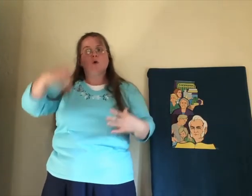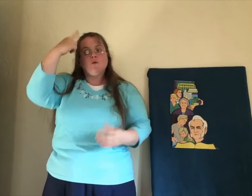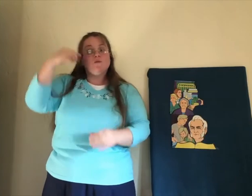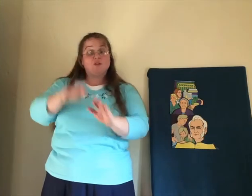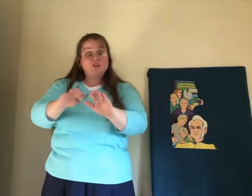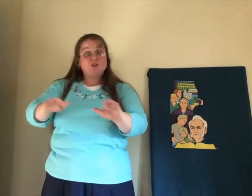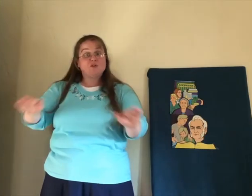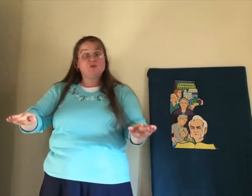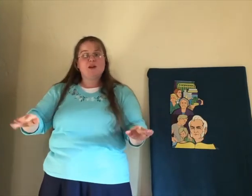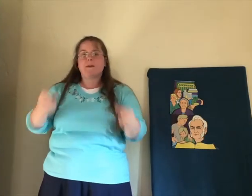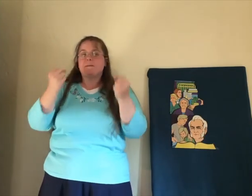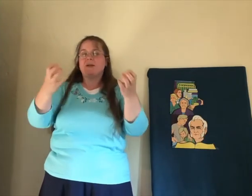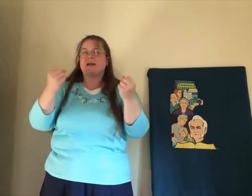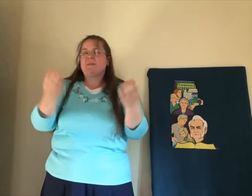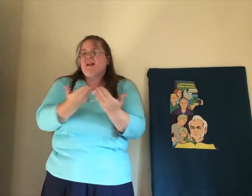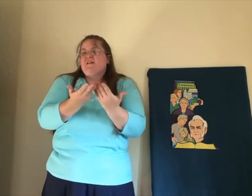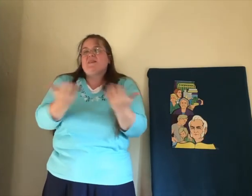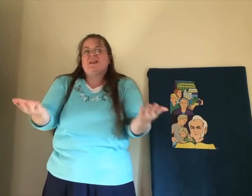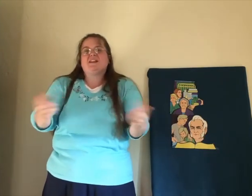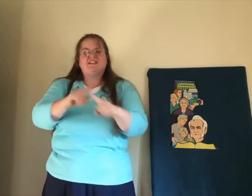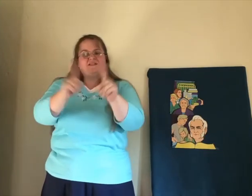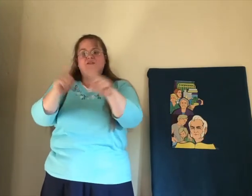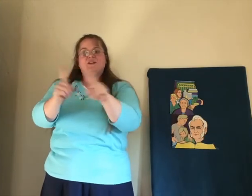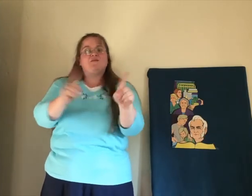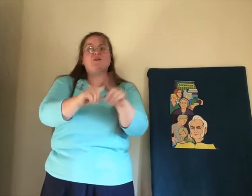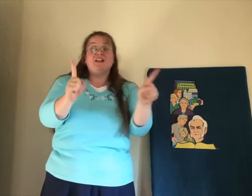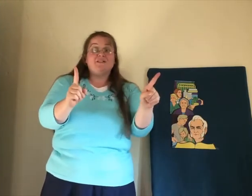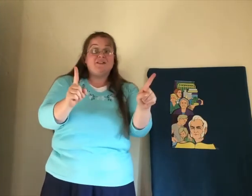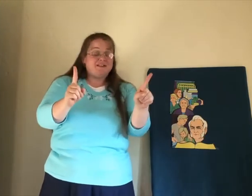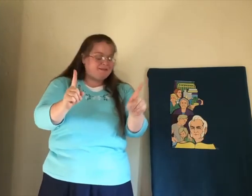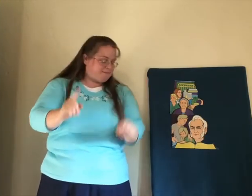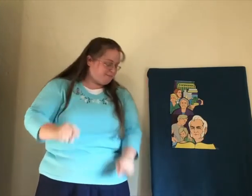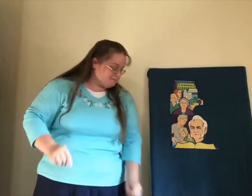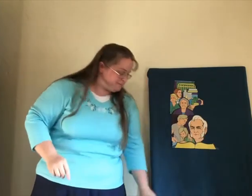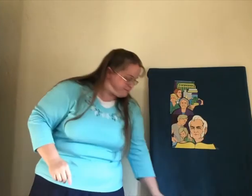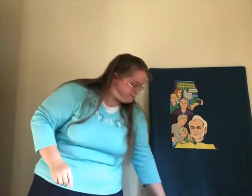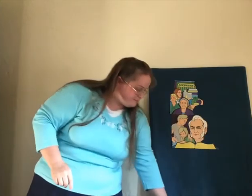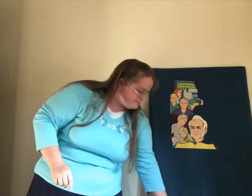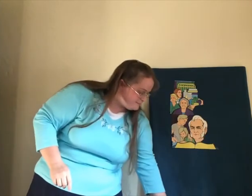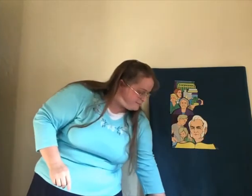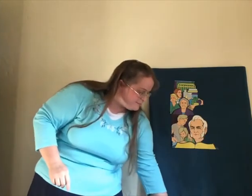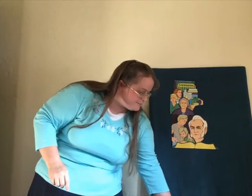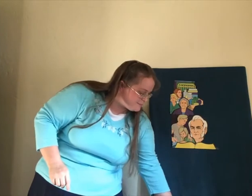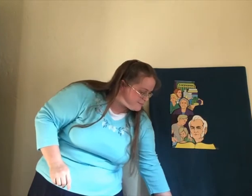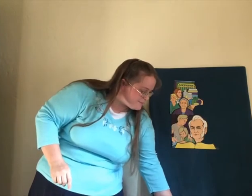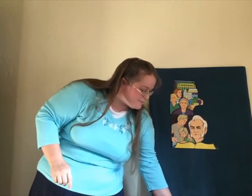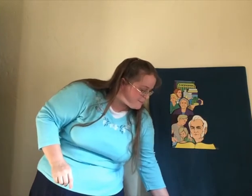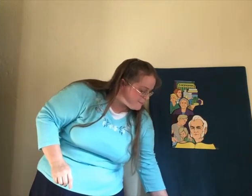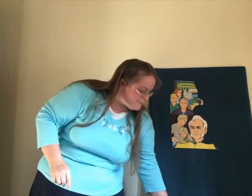towels, clothes, new clothes for the children. Many different things.